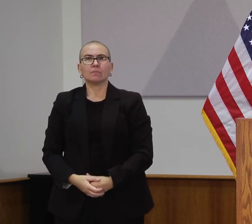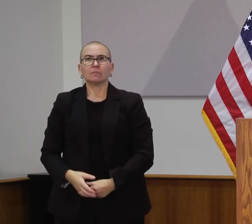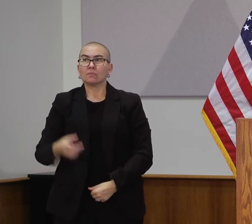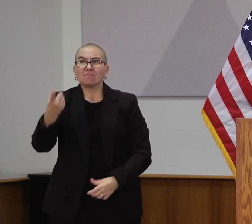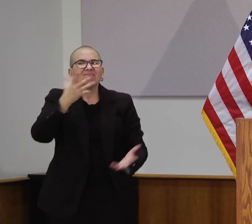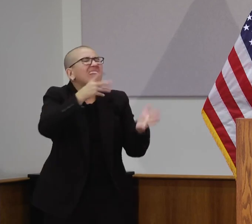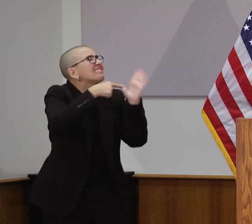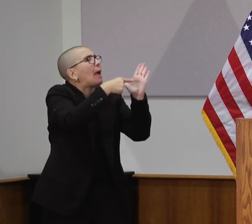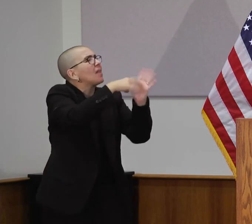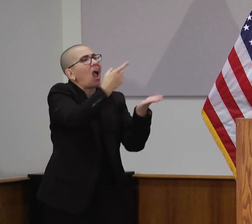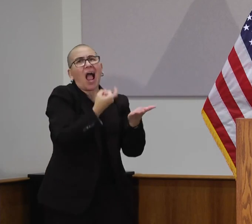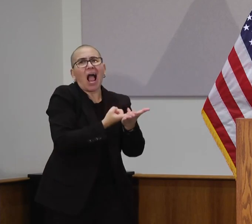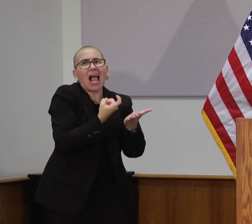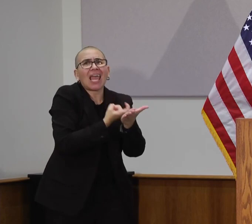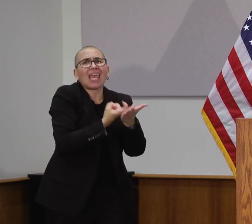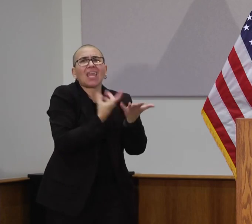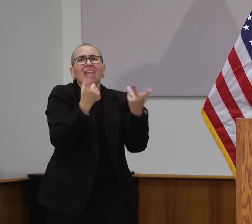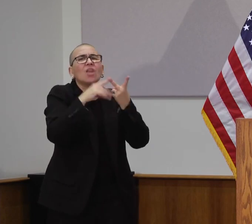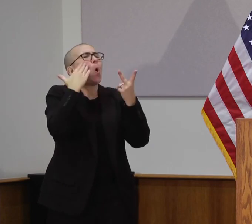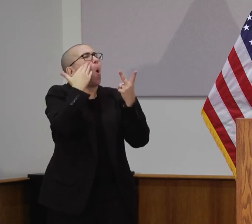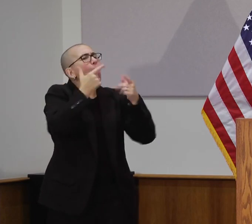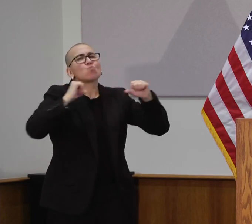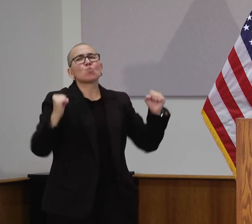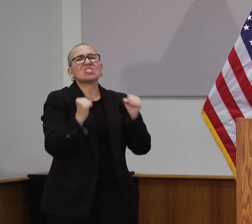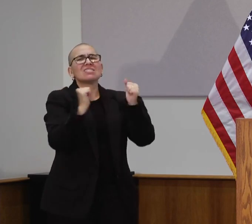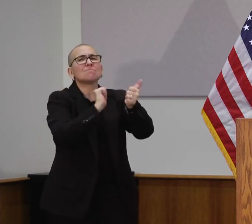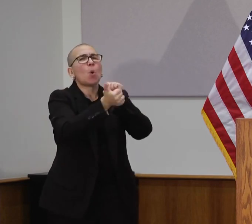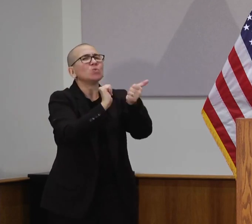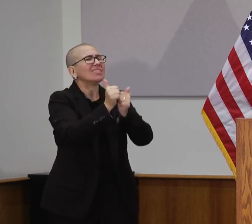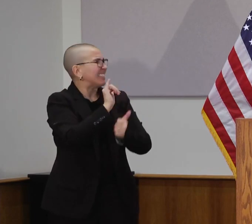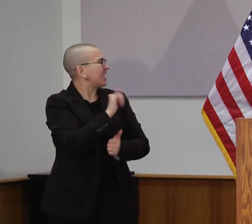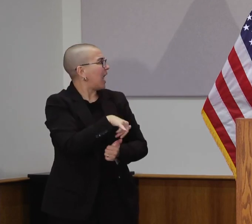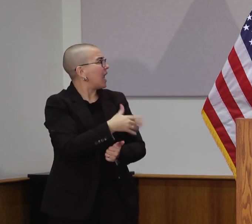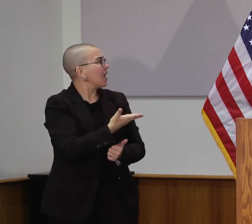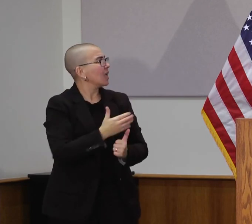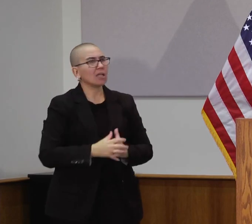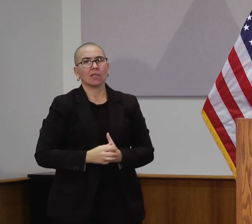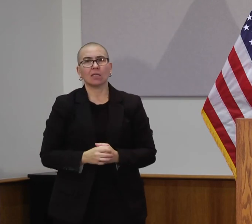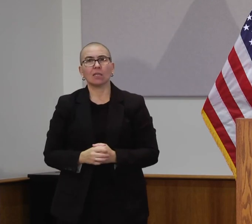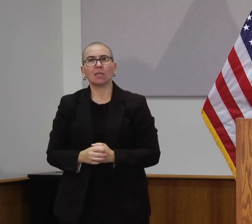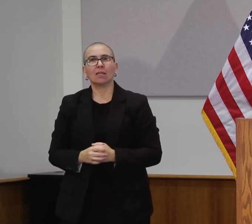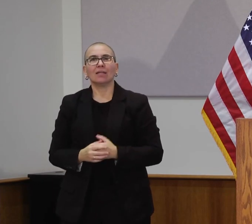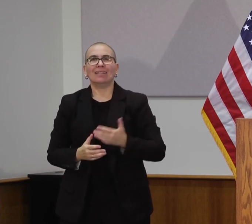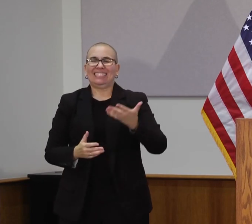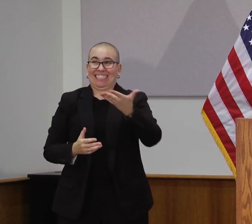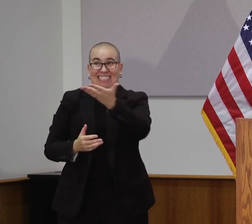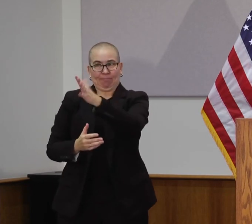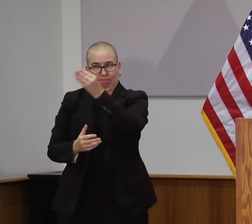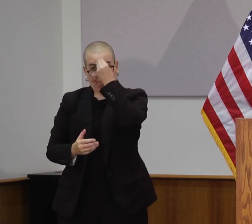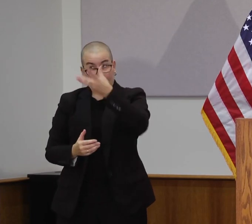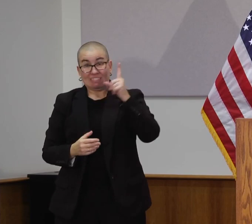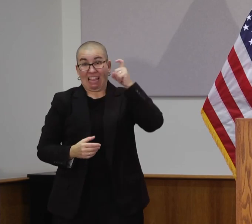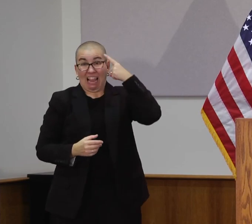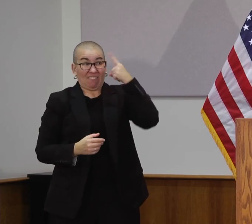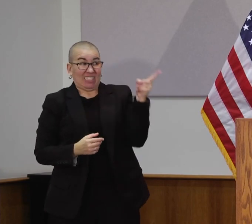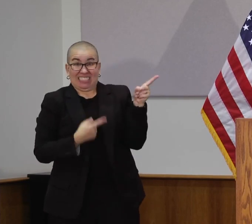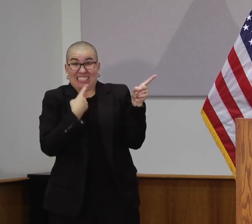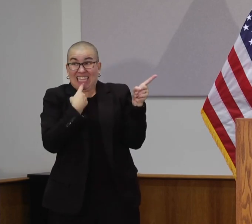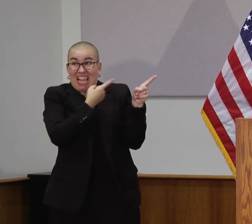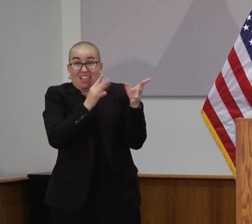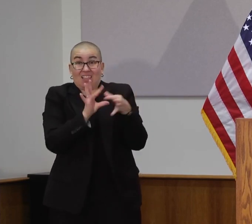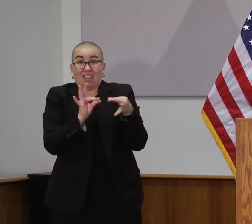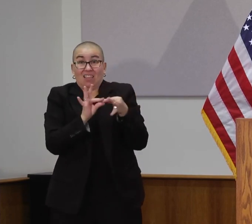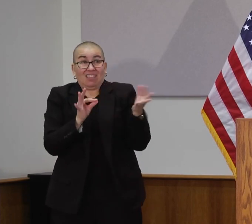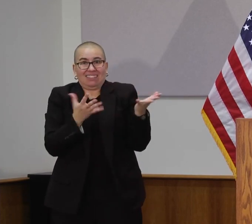Basketball, those traditional winter sports. Well, I think as the governor has said, we're really looking at where the data